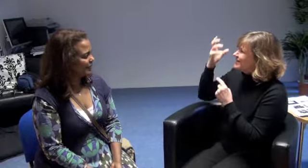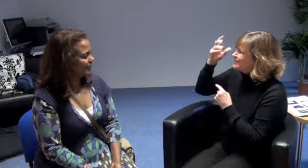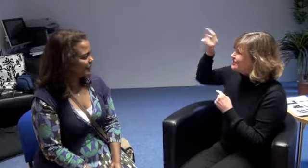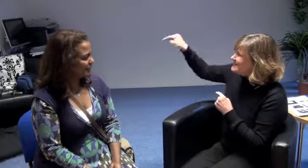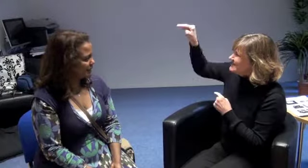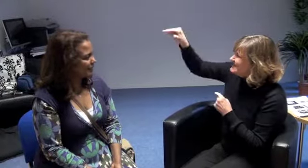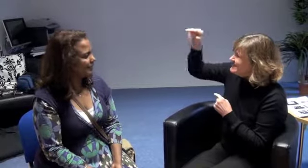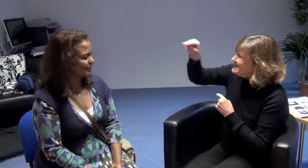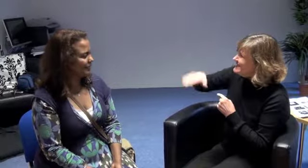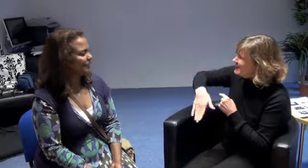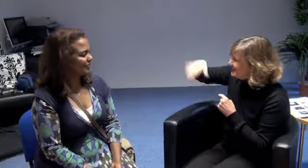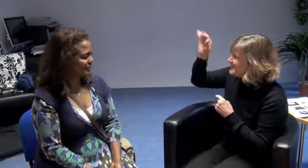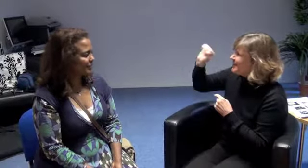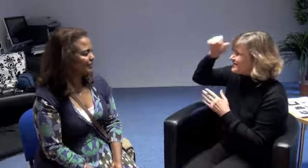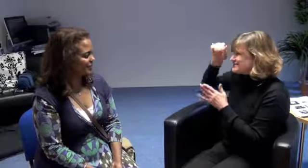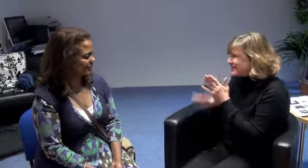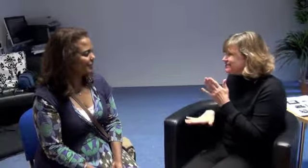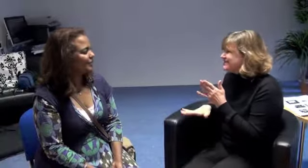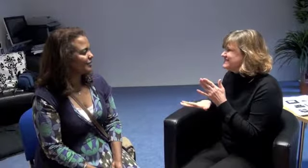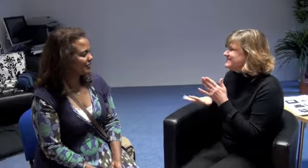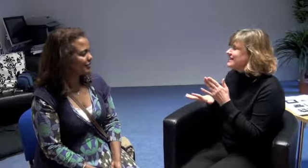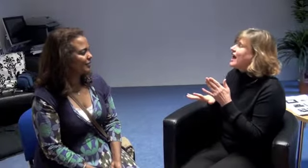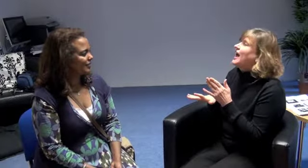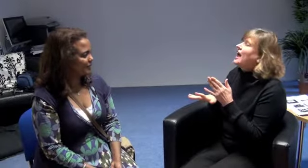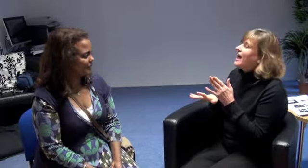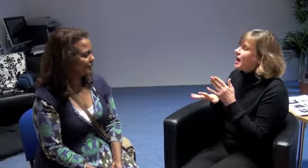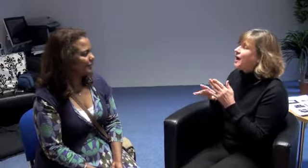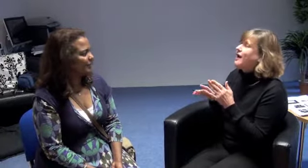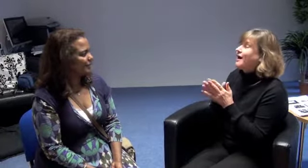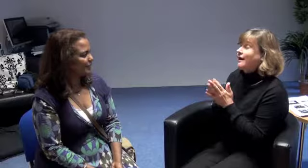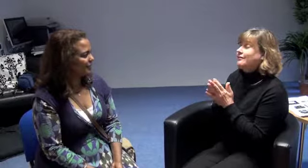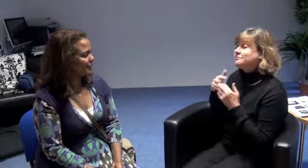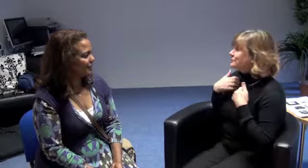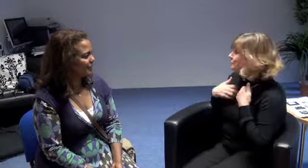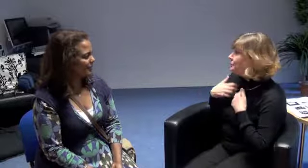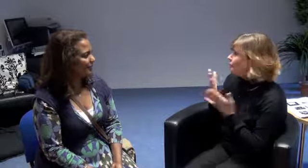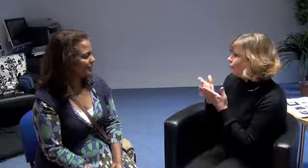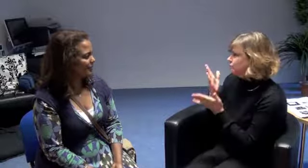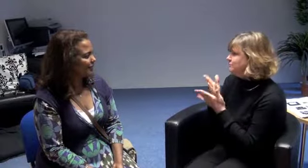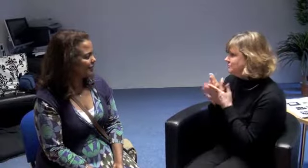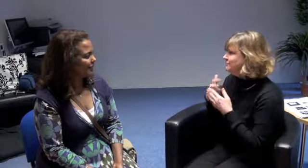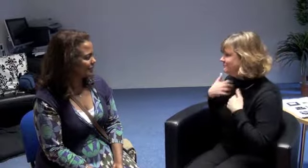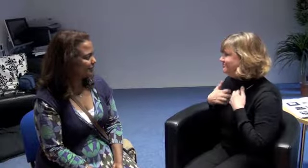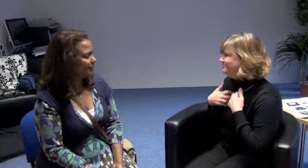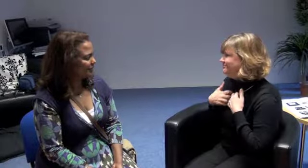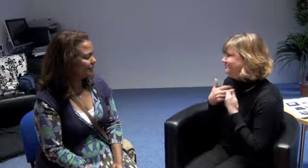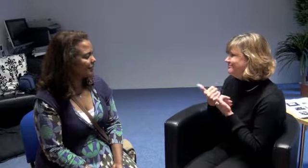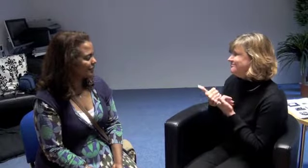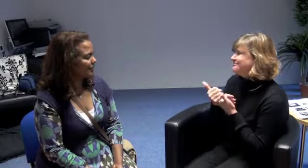about their upbringing in their home countries and their experience of their home languages. But it was still just as